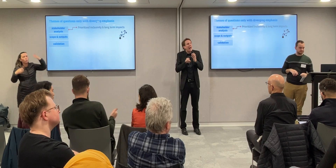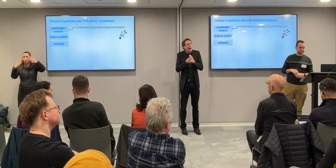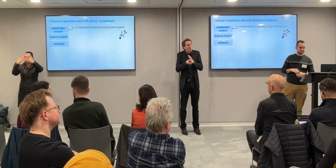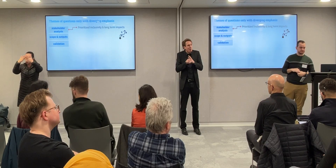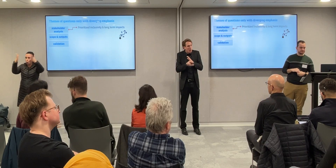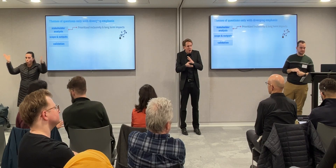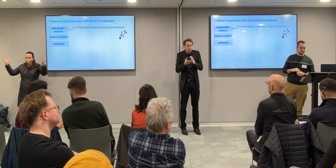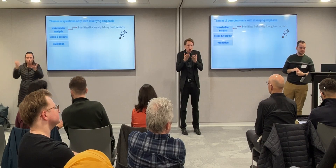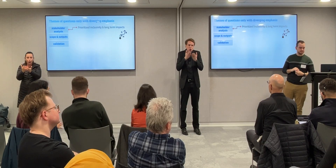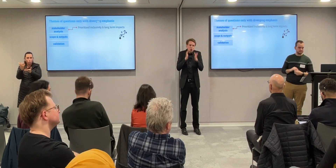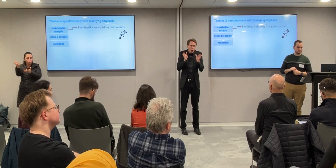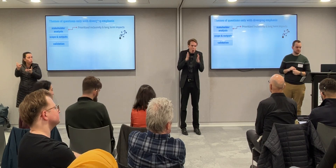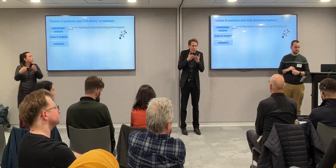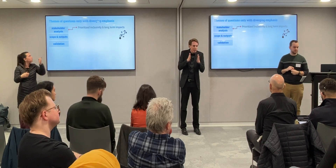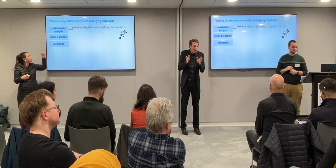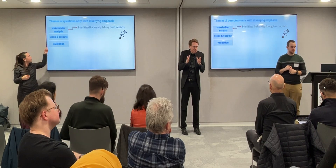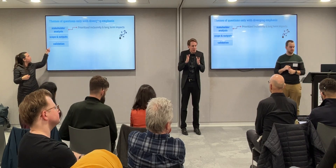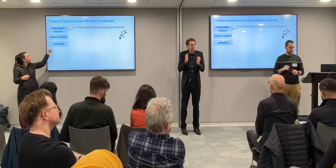to validation.